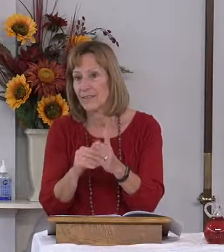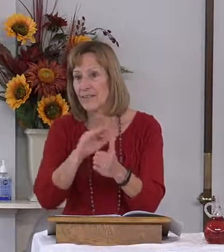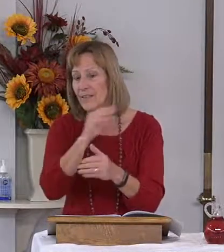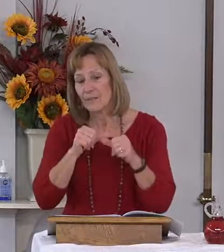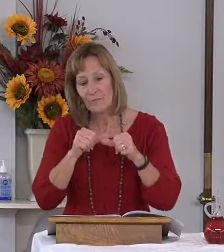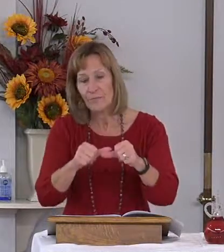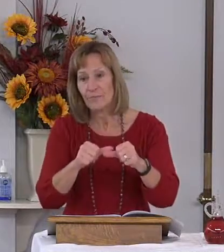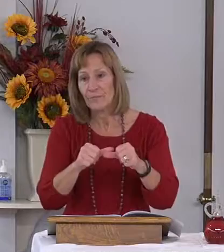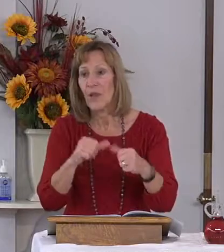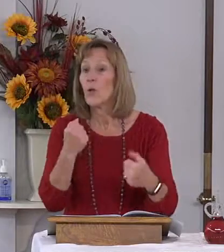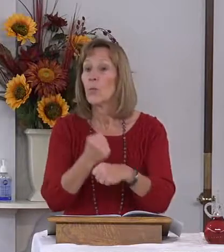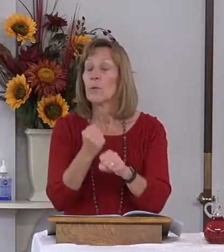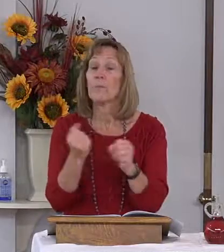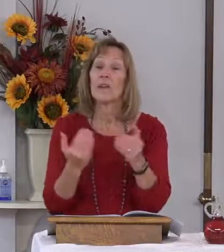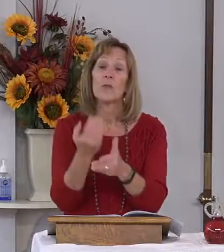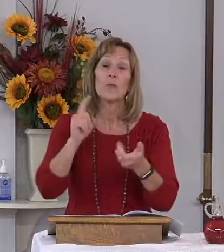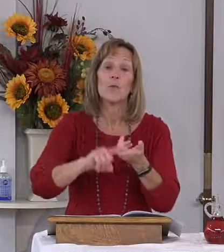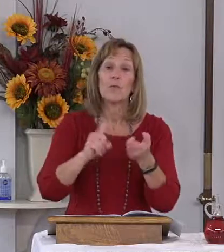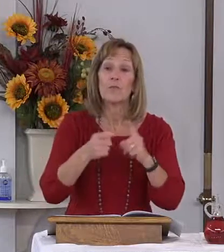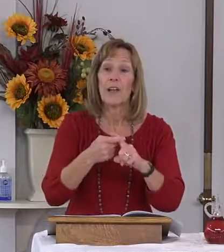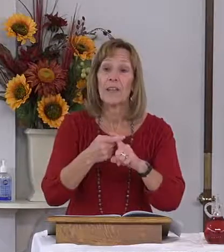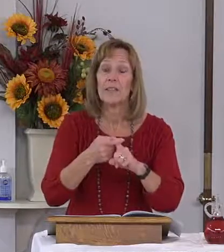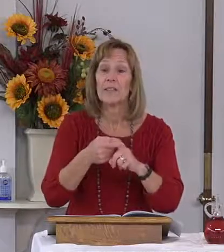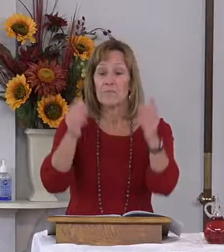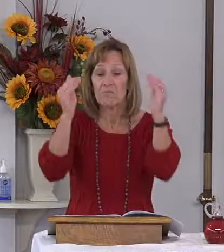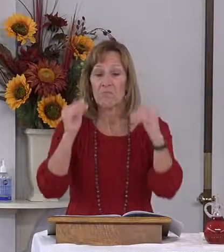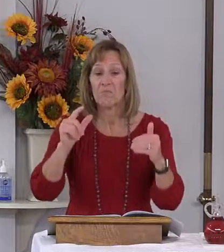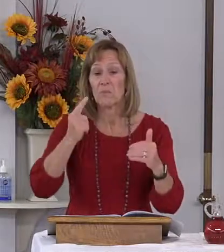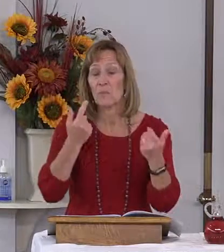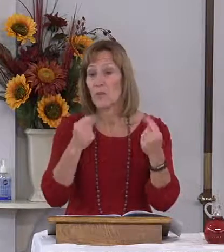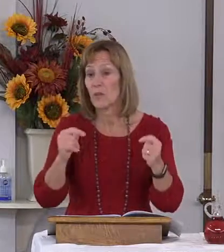We make new friends. We try new things.